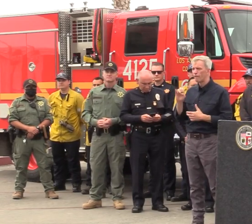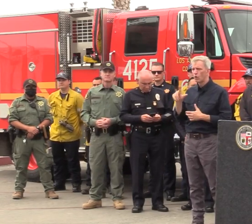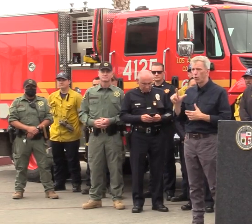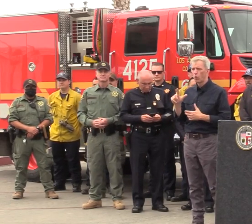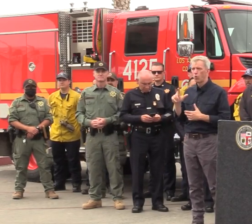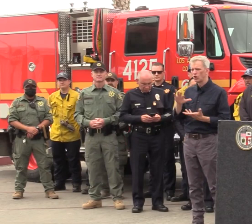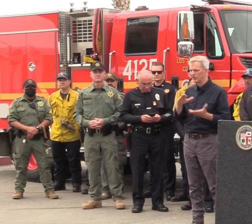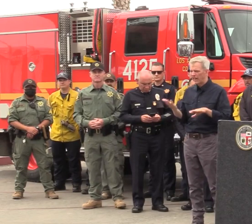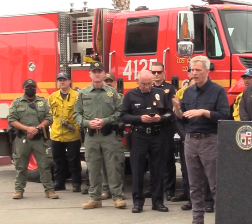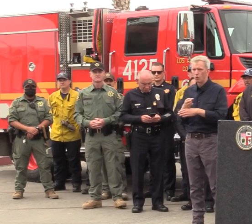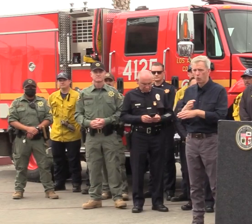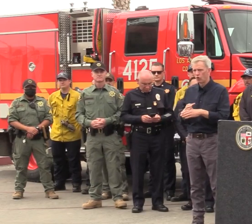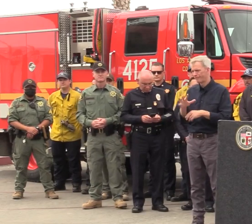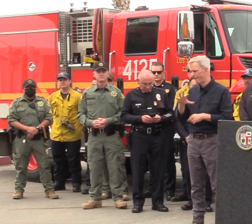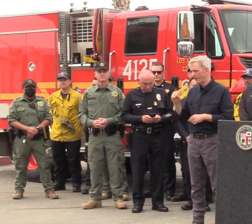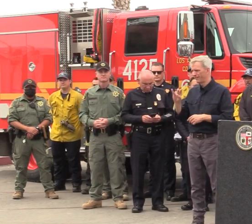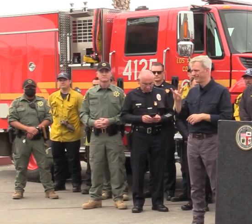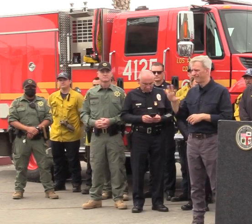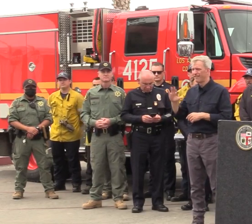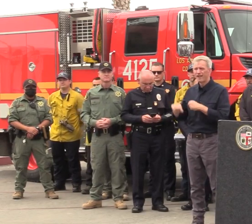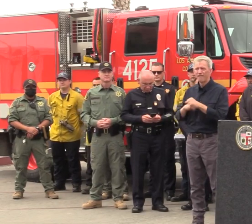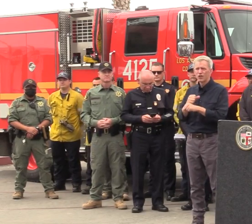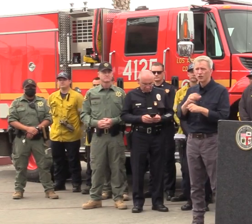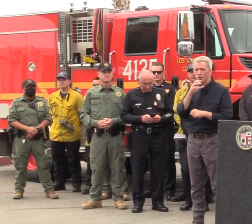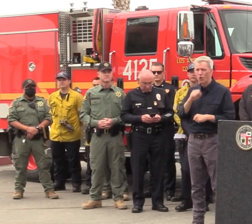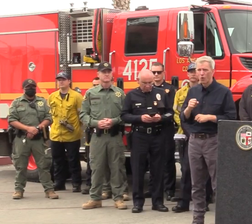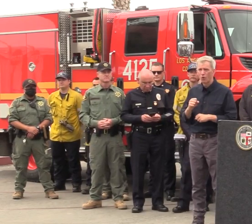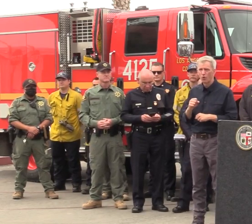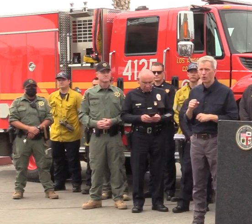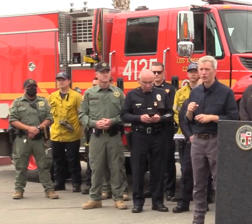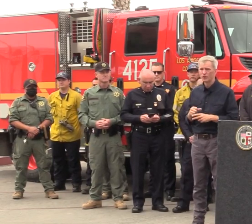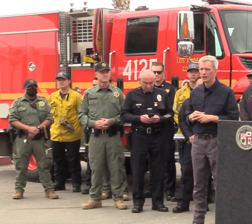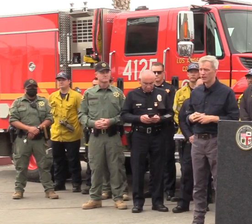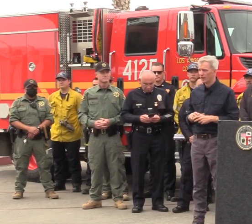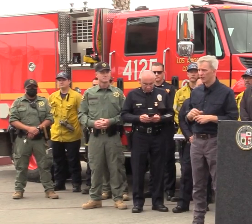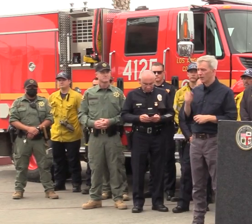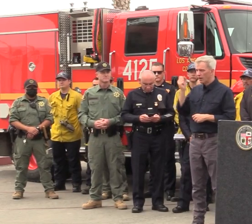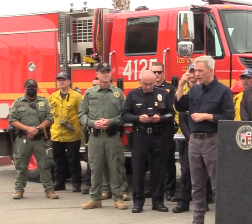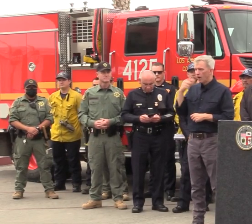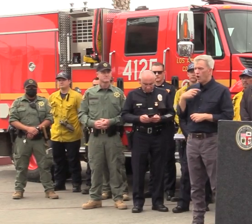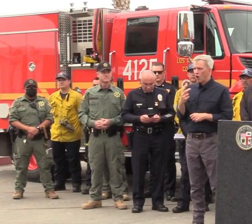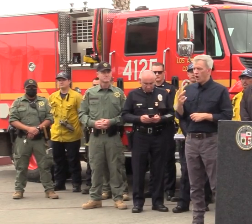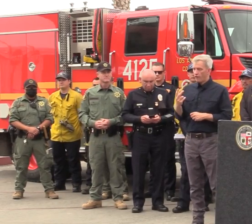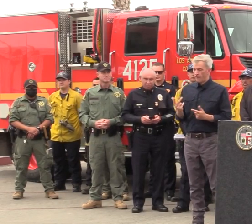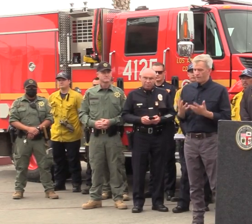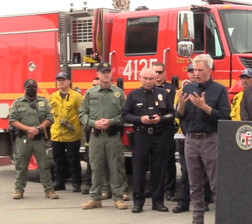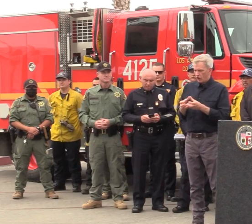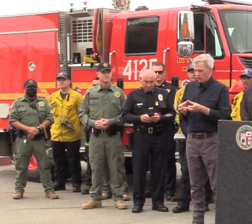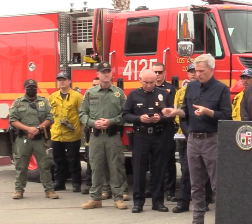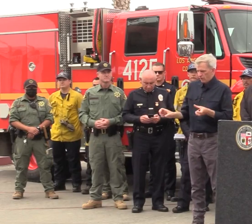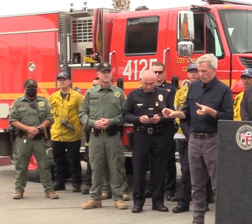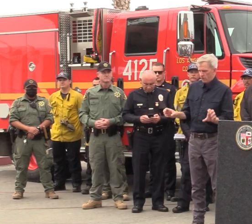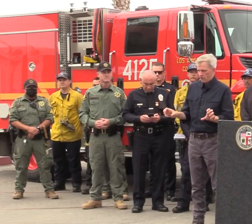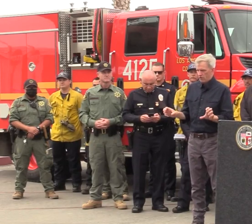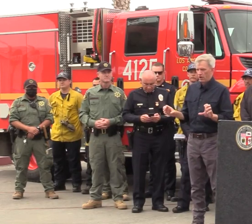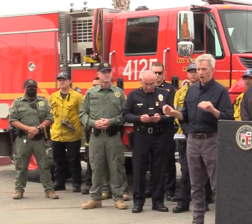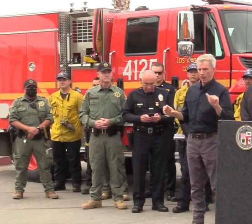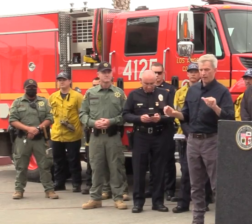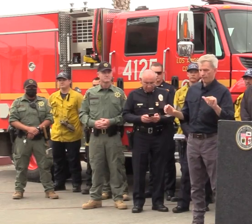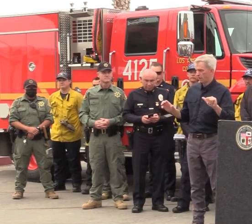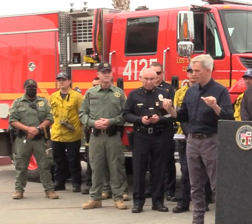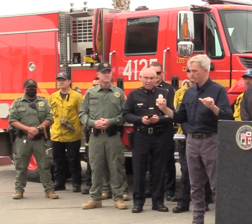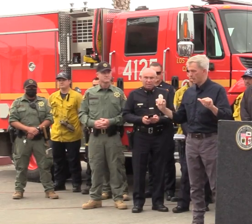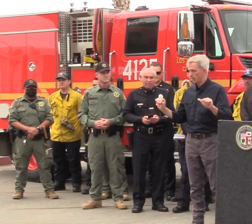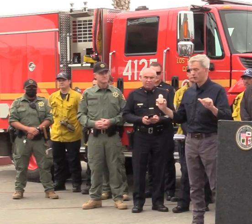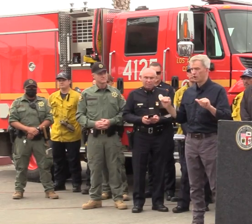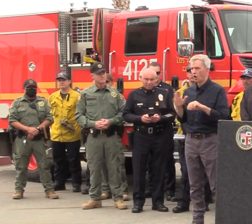high. So we've got three divisions. It's a two-division fire, but three divisions that are here. Alpha and Mike are on the west side. on